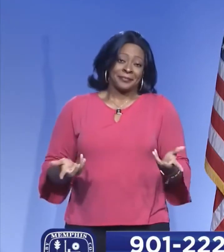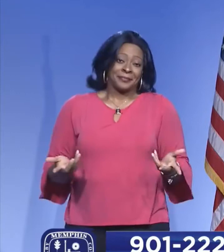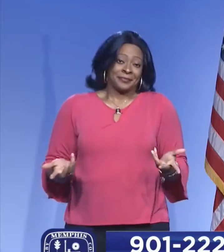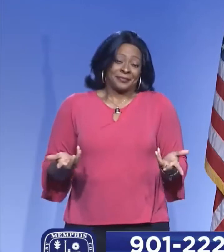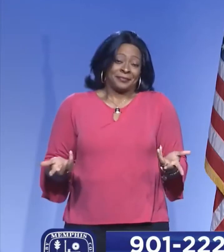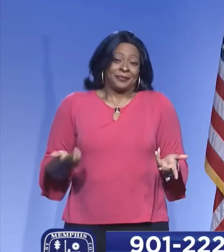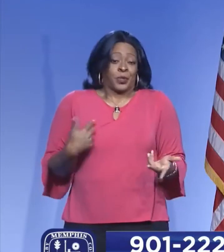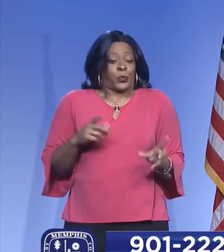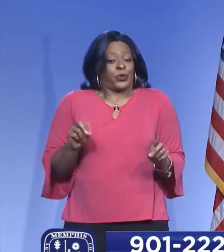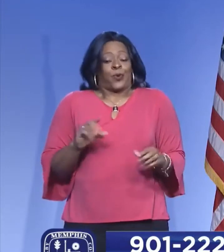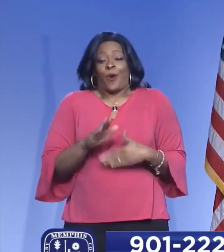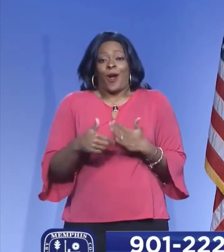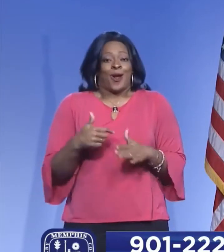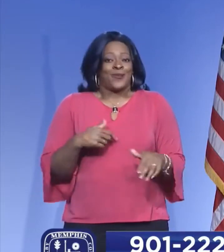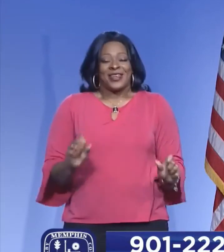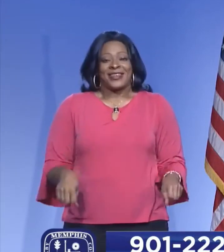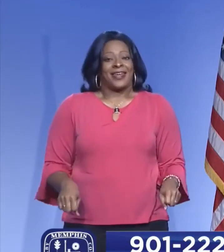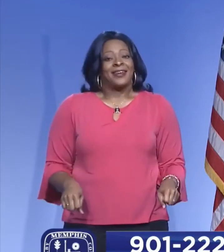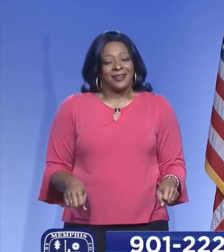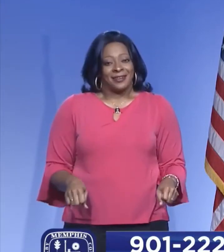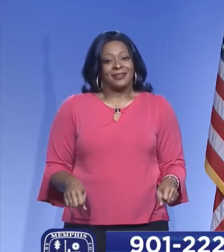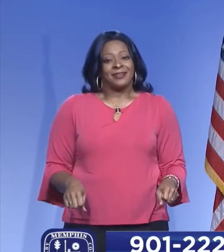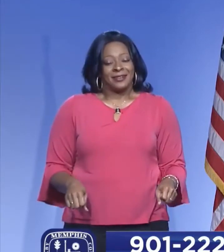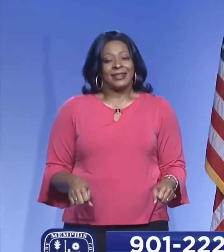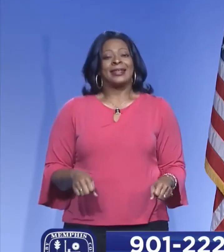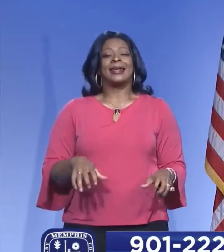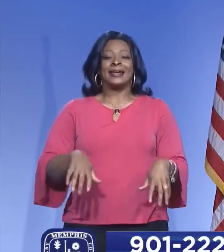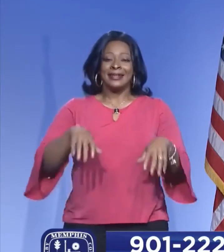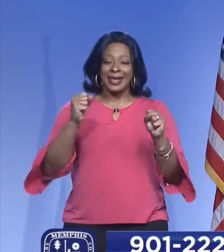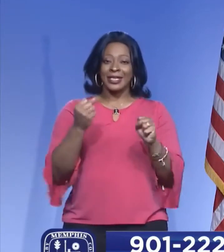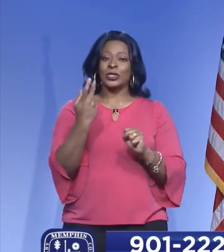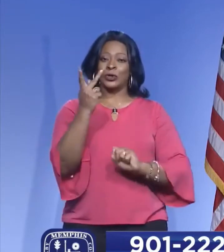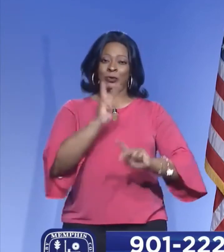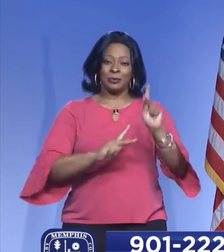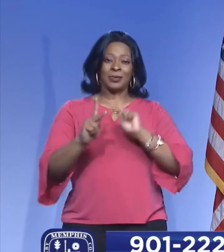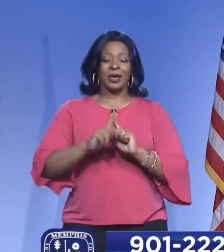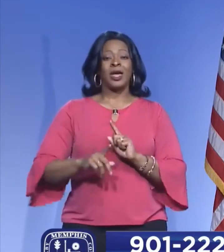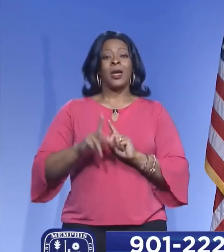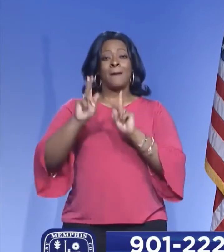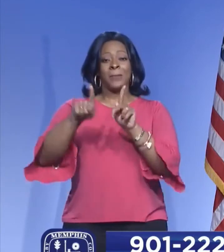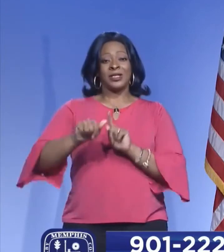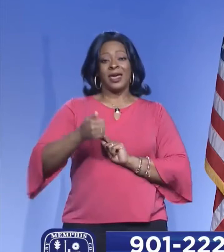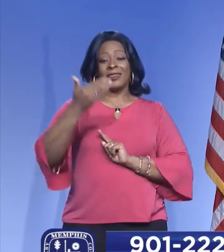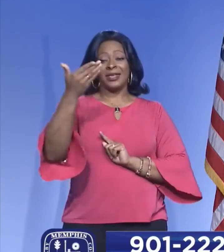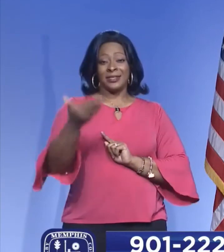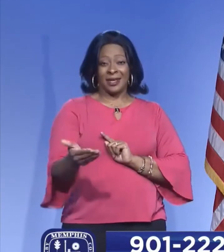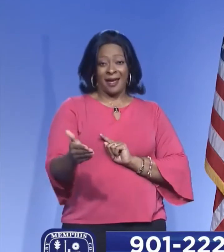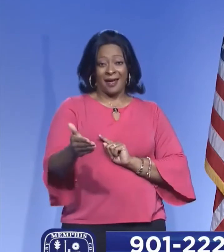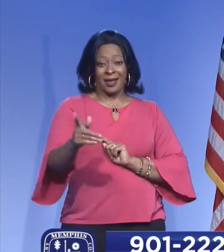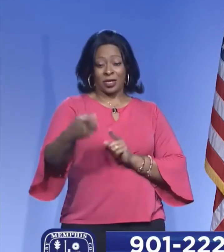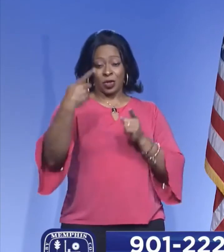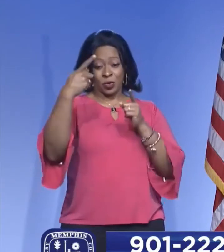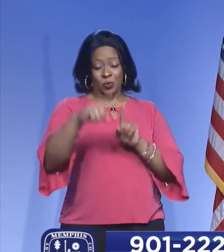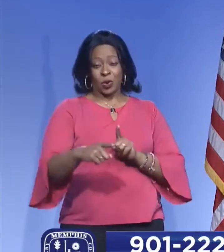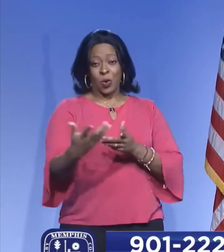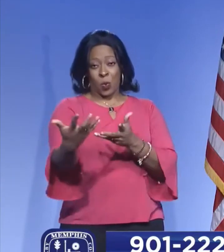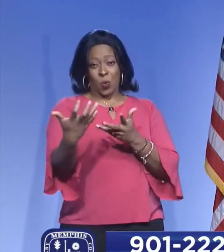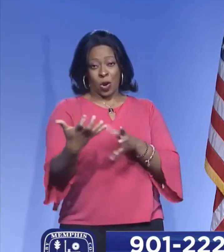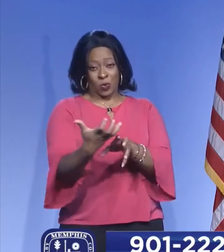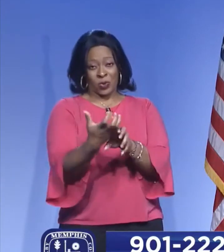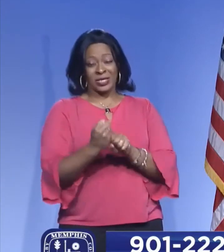we do all that we can. And it takes two, right? It takes the person on the other side to agree that they want this